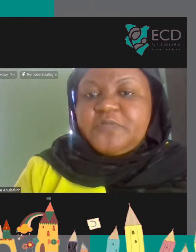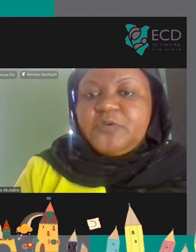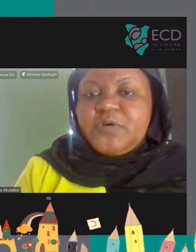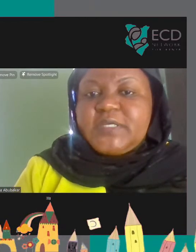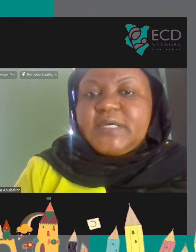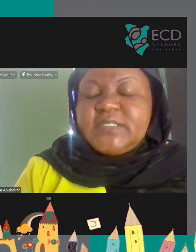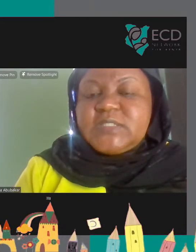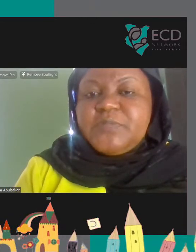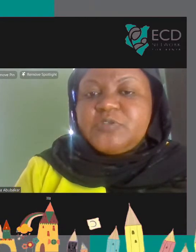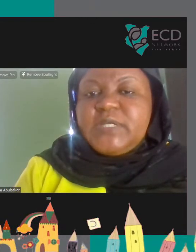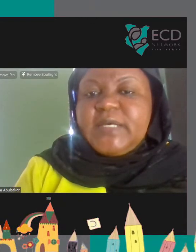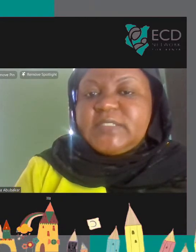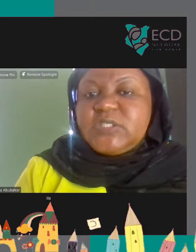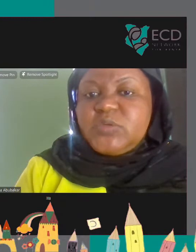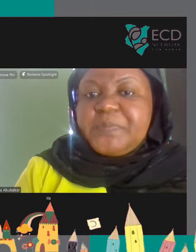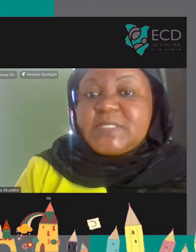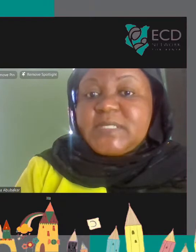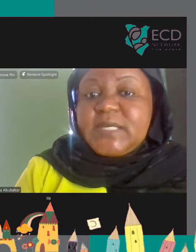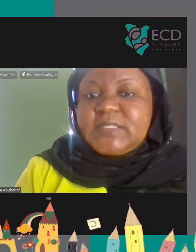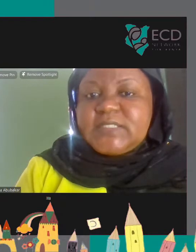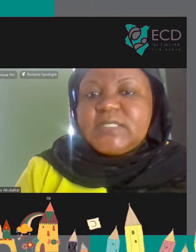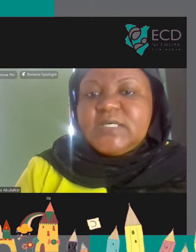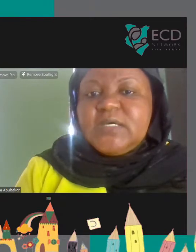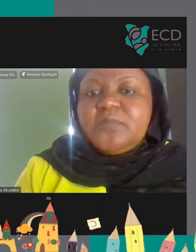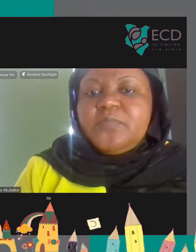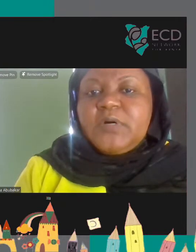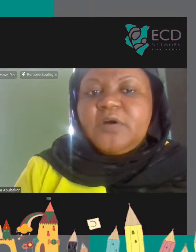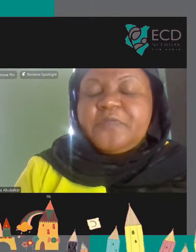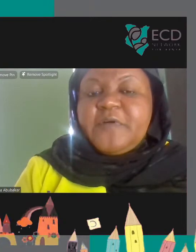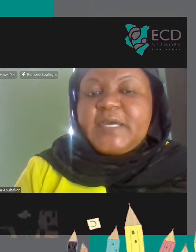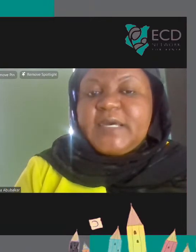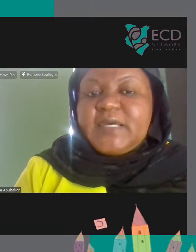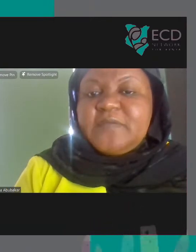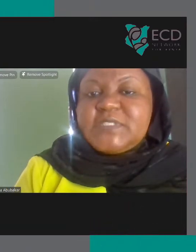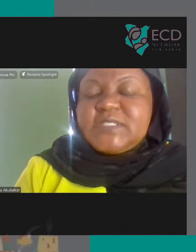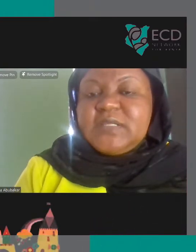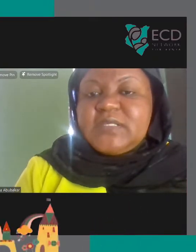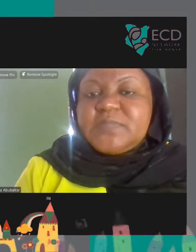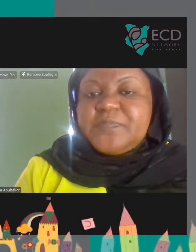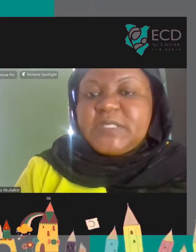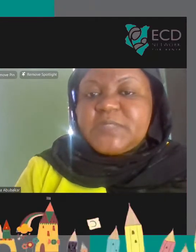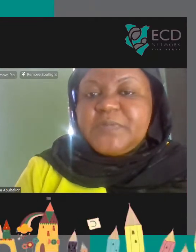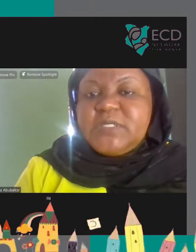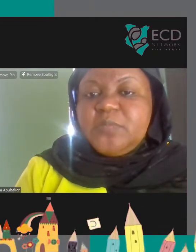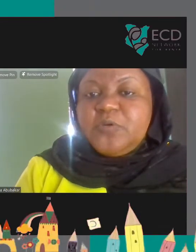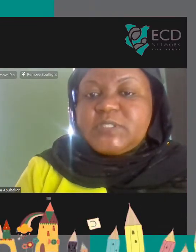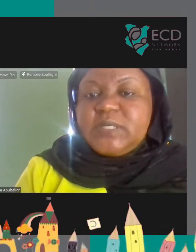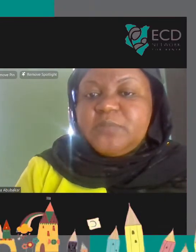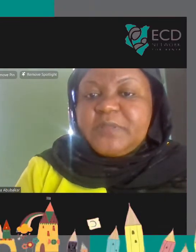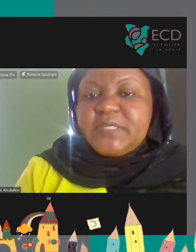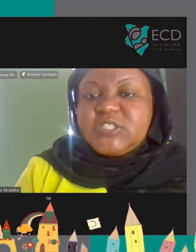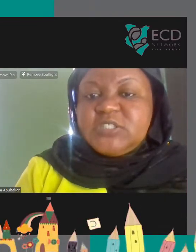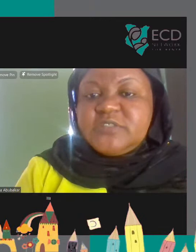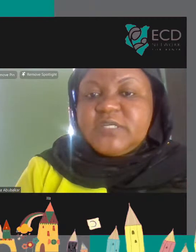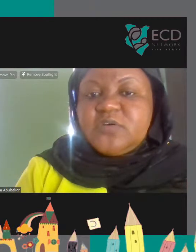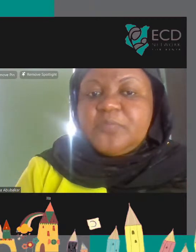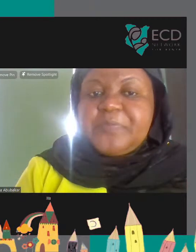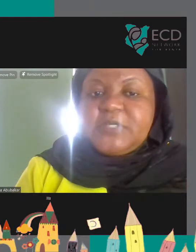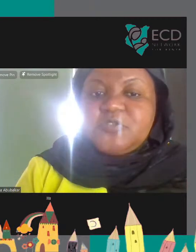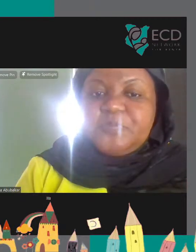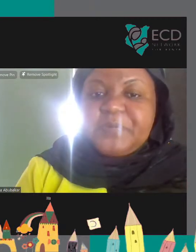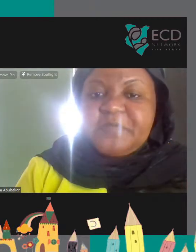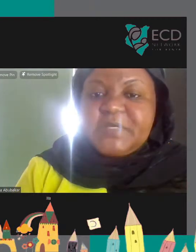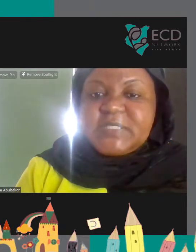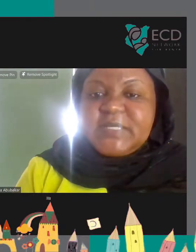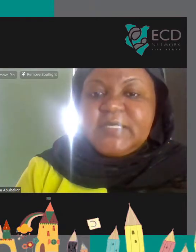before. So if you look here, it's between 82% of our caregivers say they're spending more time with their children